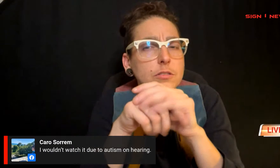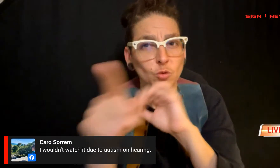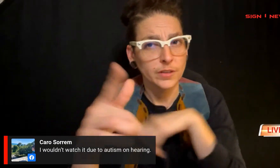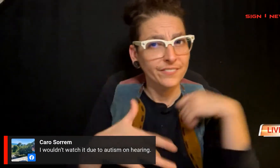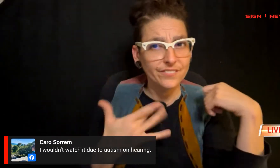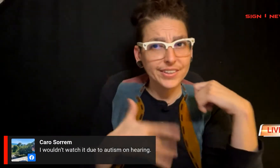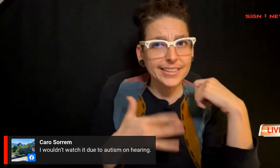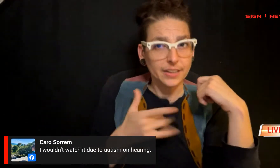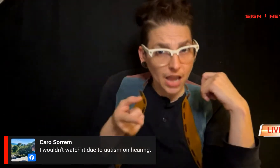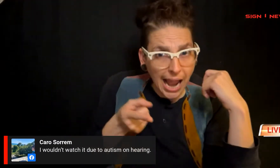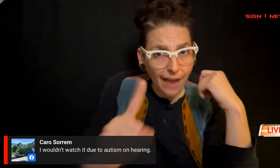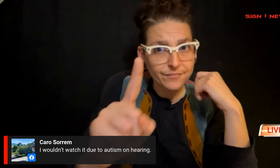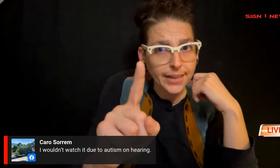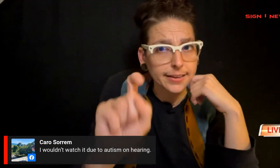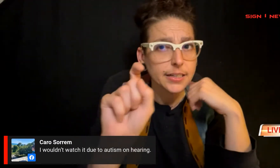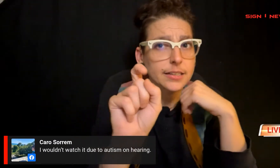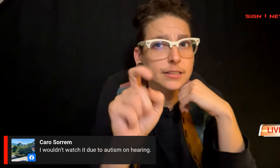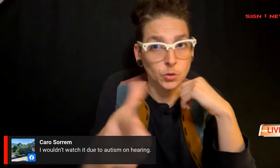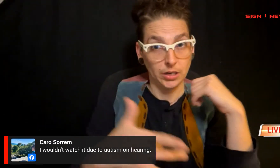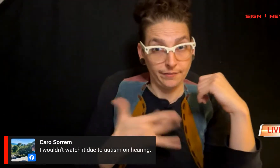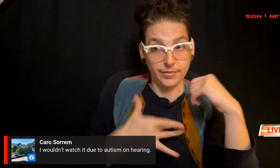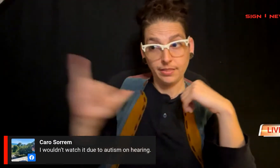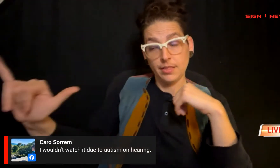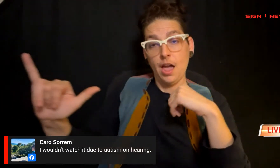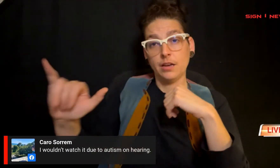that? I can't watch. You feel it was offensive?